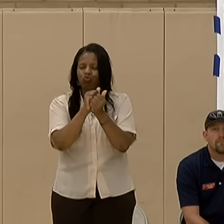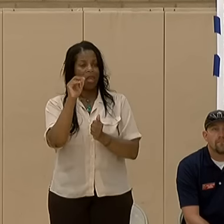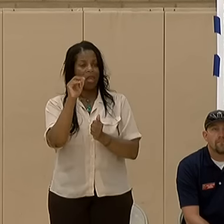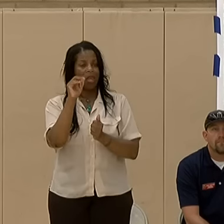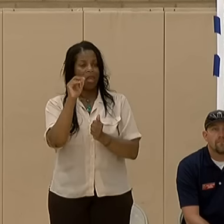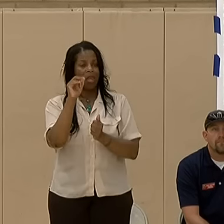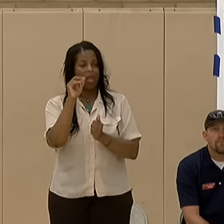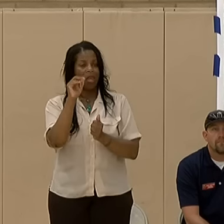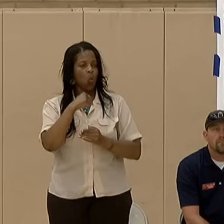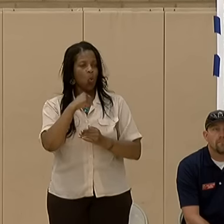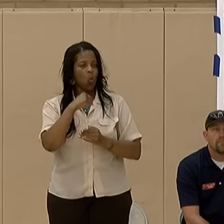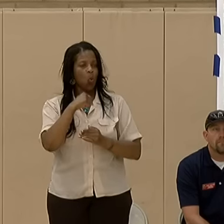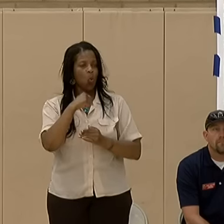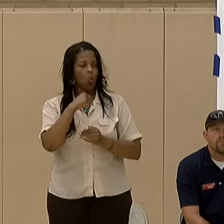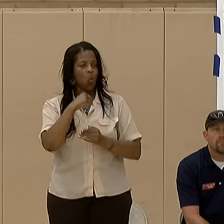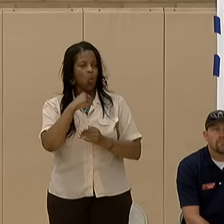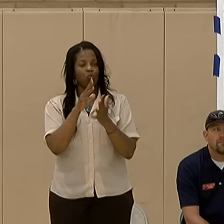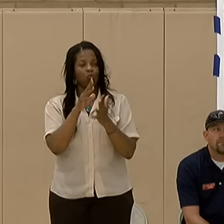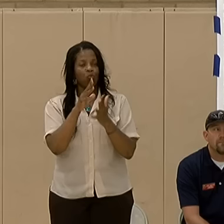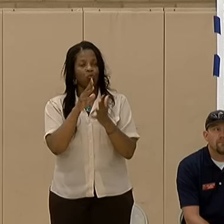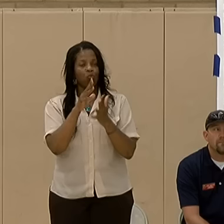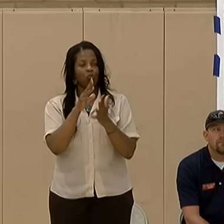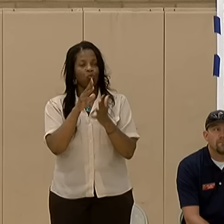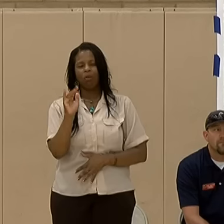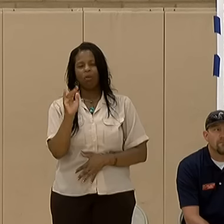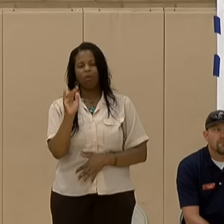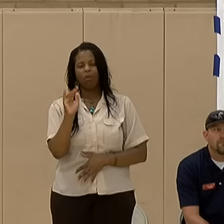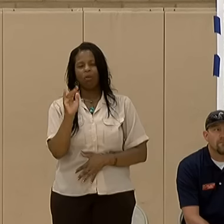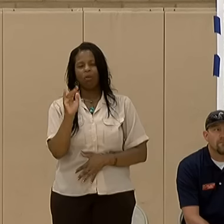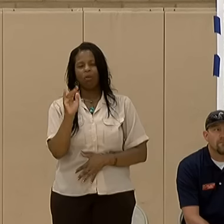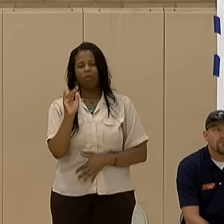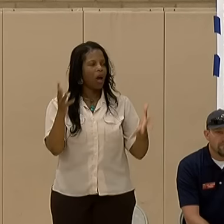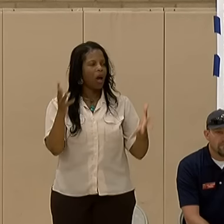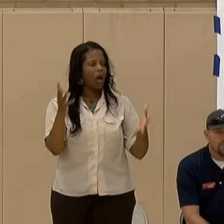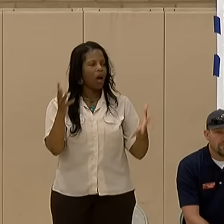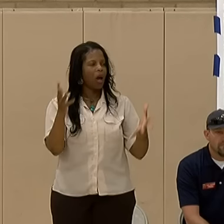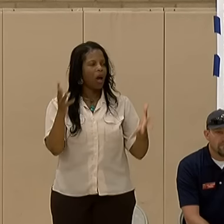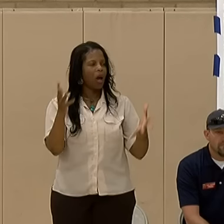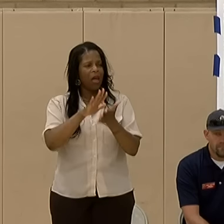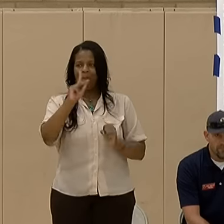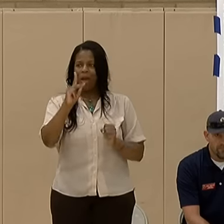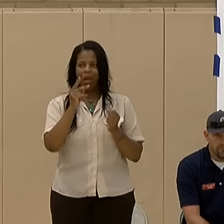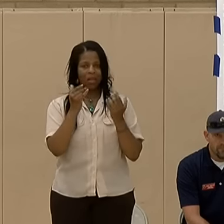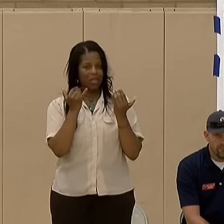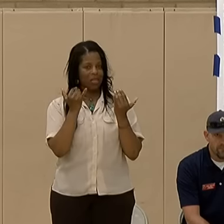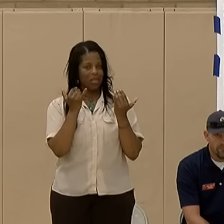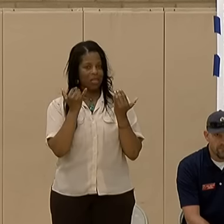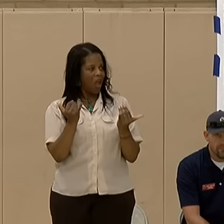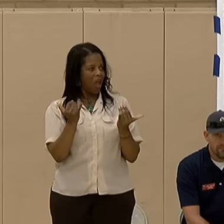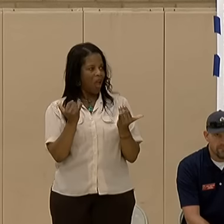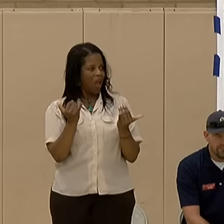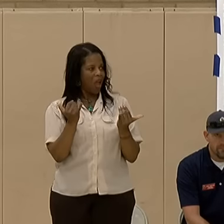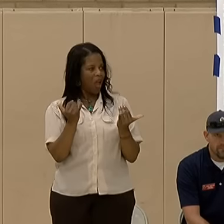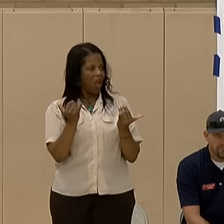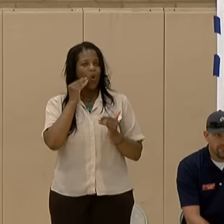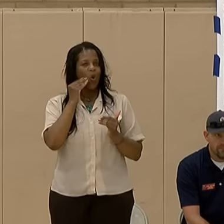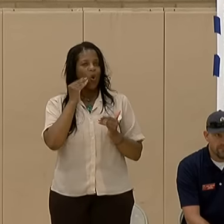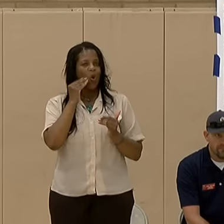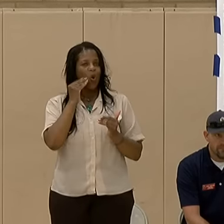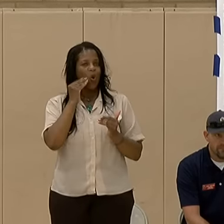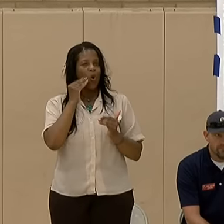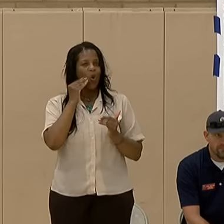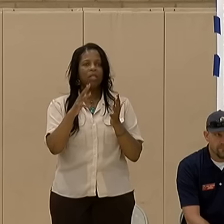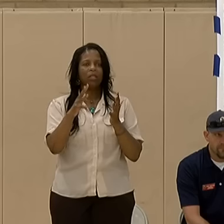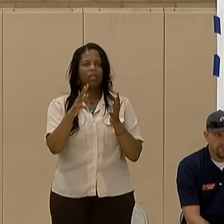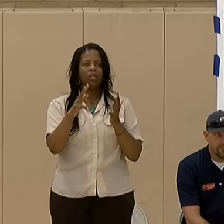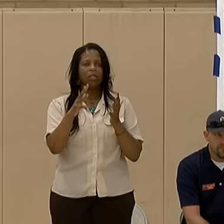previous fires is there's a lot of toxic stuff out there. We want to make sure your house, if it's burned up and you're